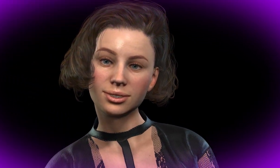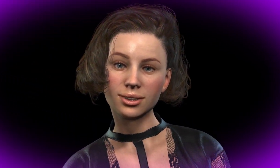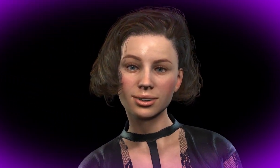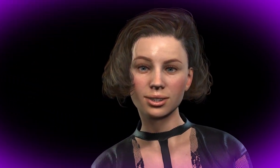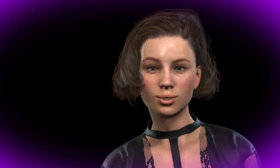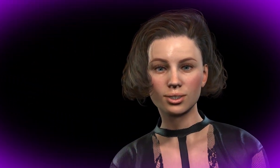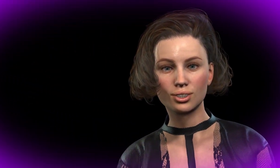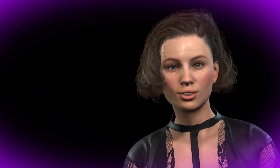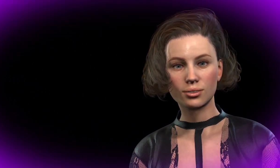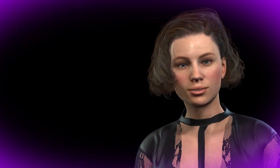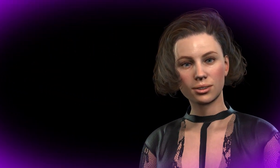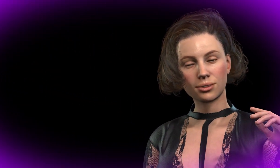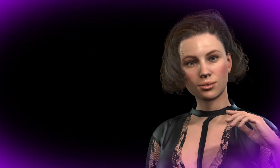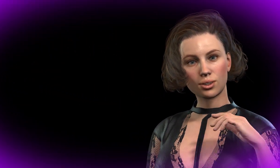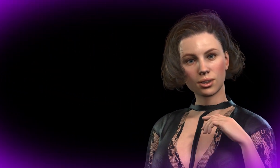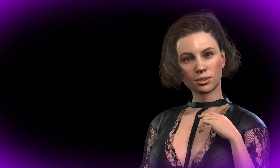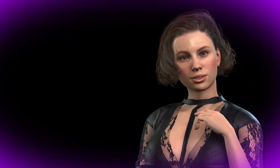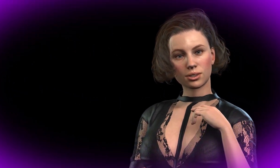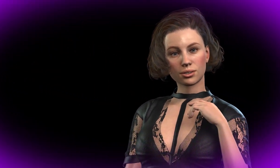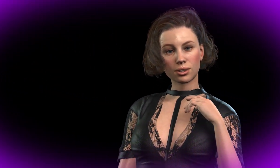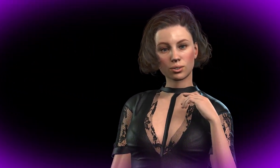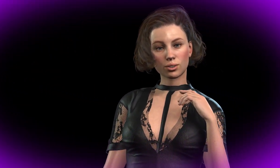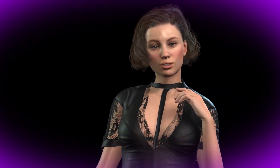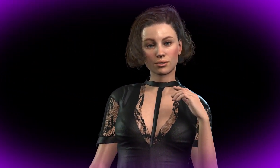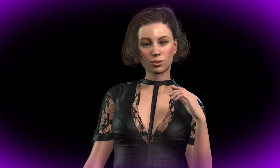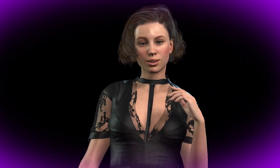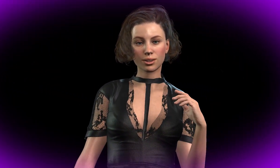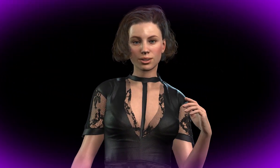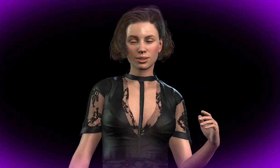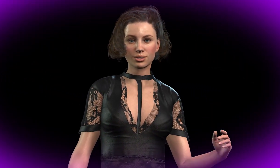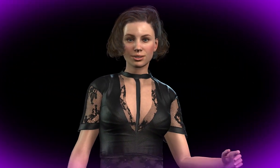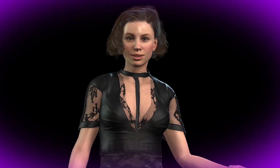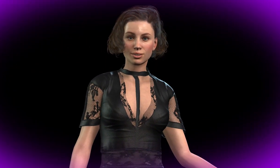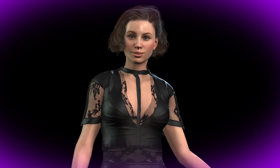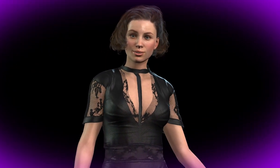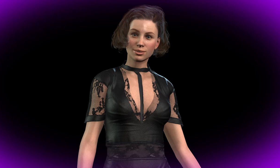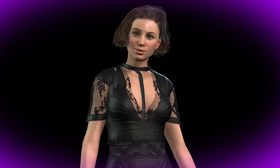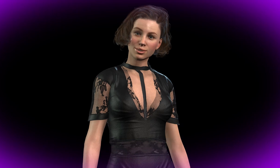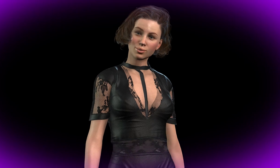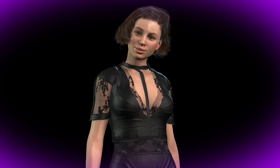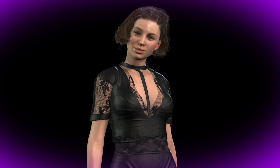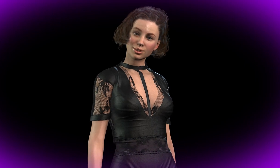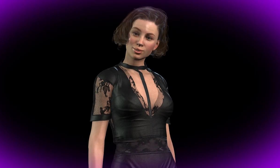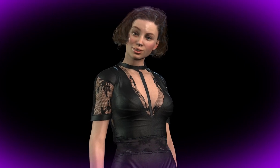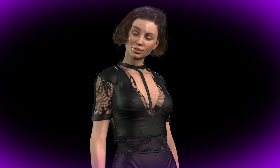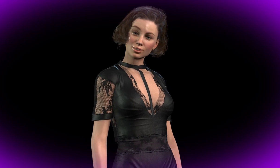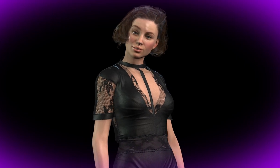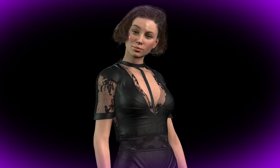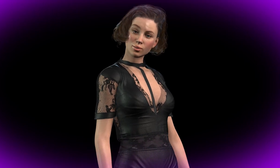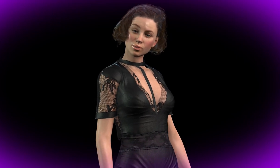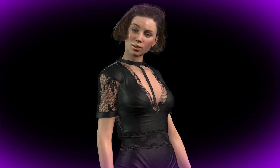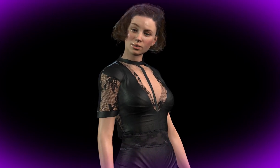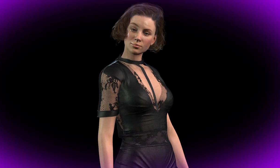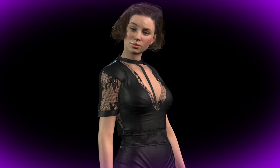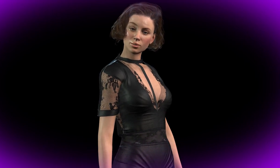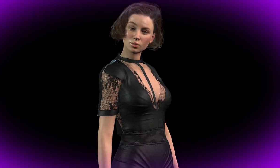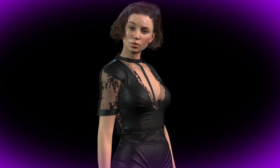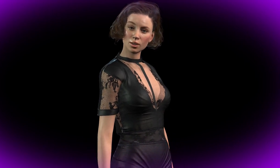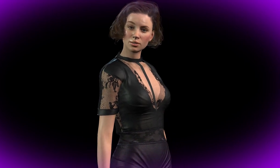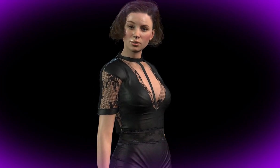Sign Language. The American Sign Language of today is actually related to this language. What I'm going to do right now